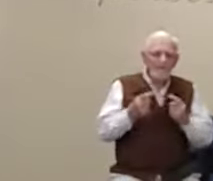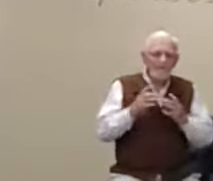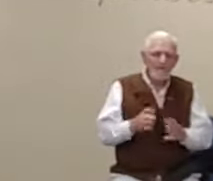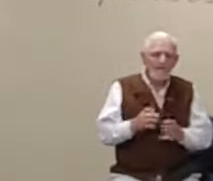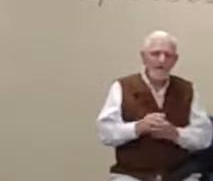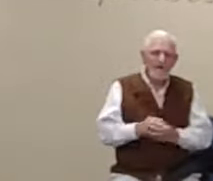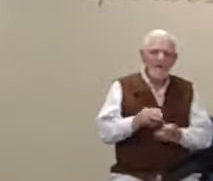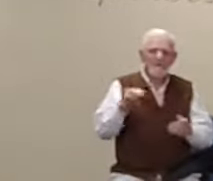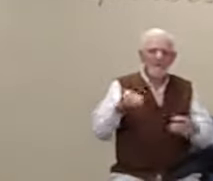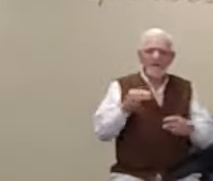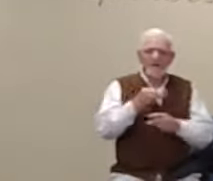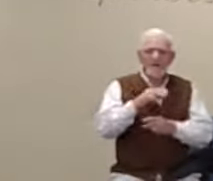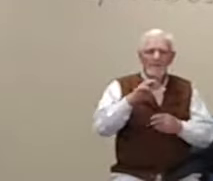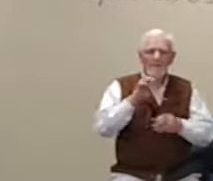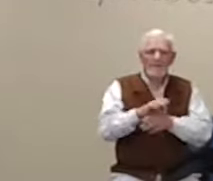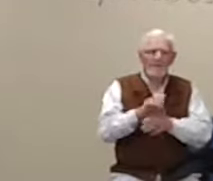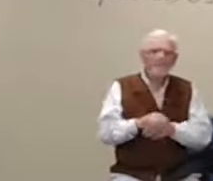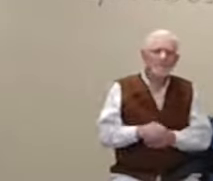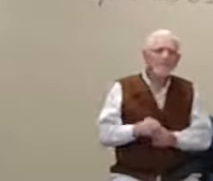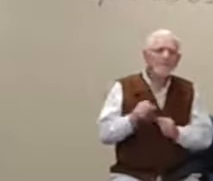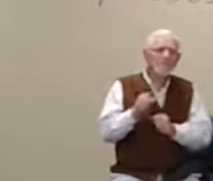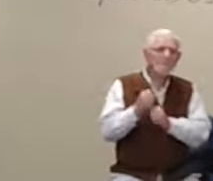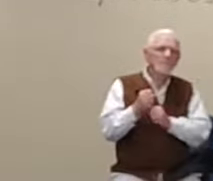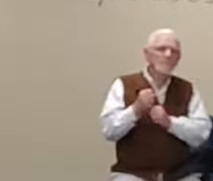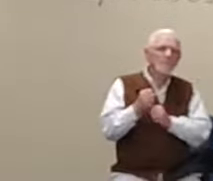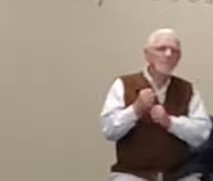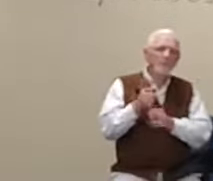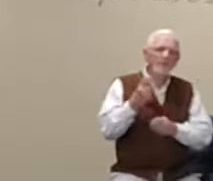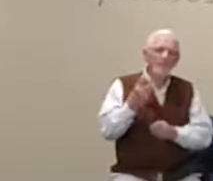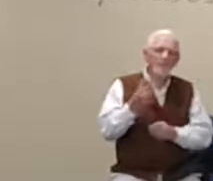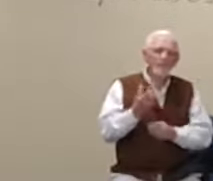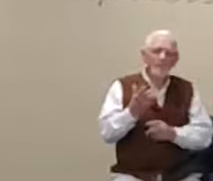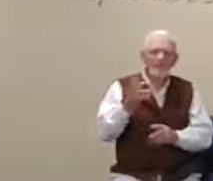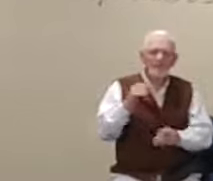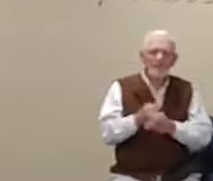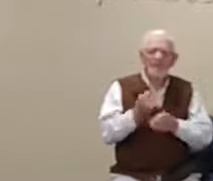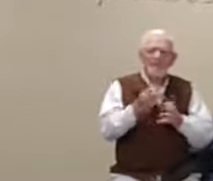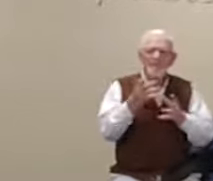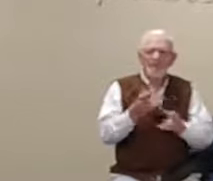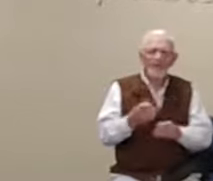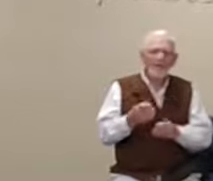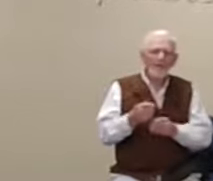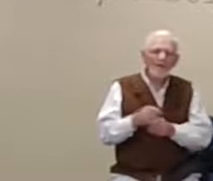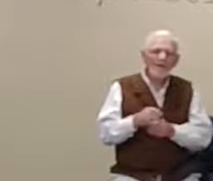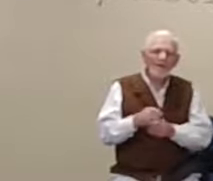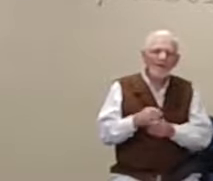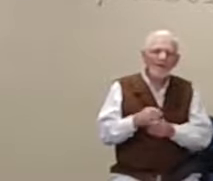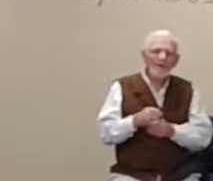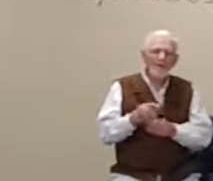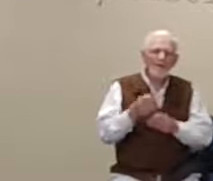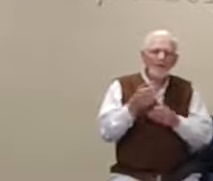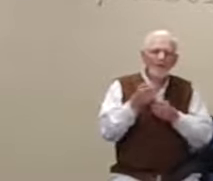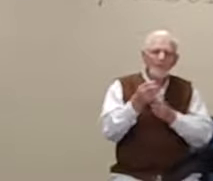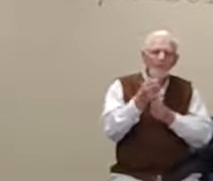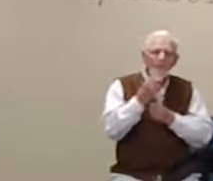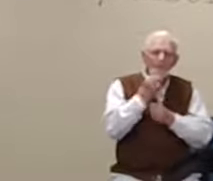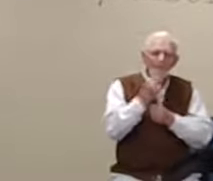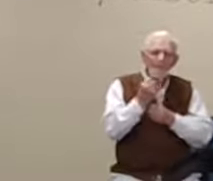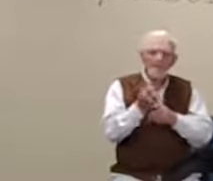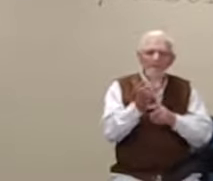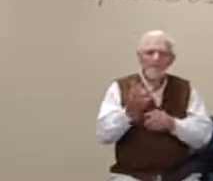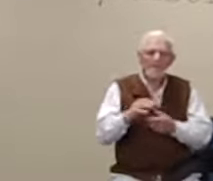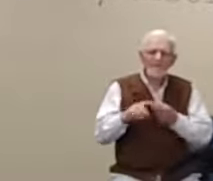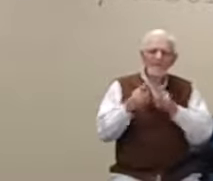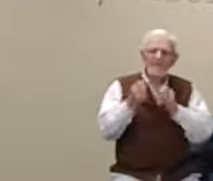of this church. Well, you withhold the one thing that is probably the most precious thing of the Christian life, and that's fellowship with the